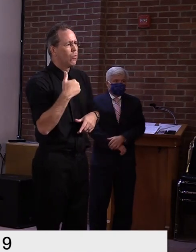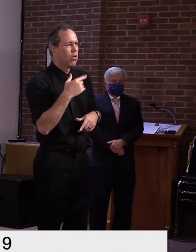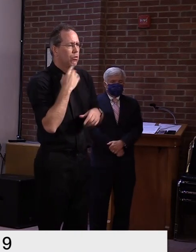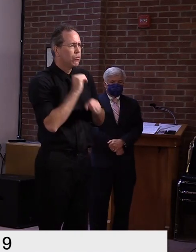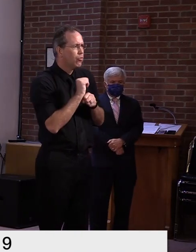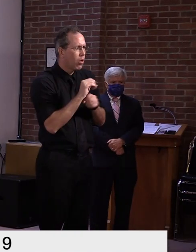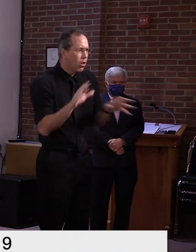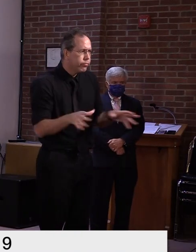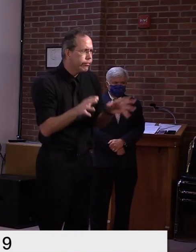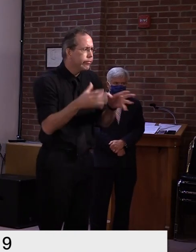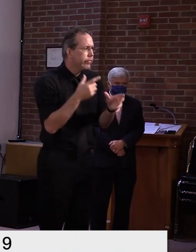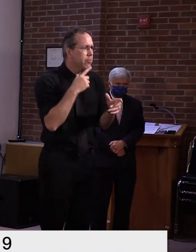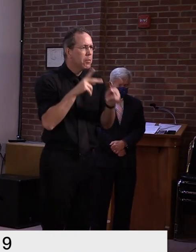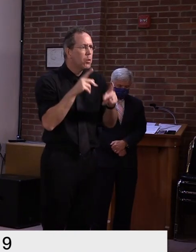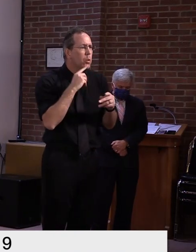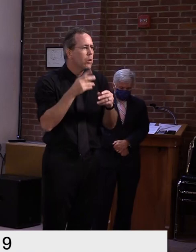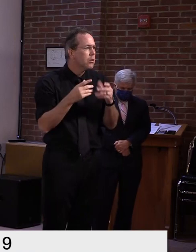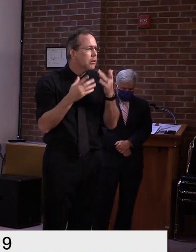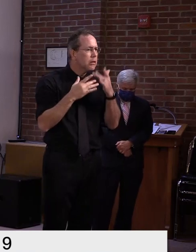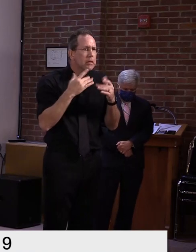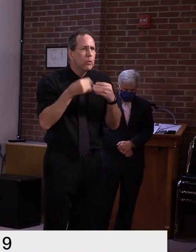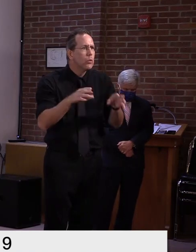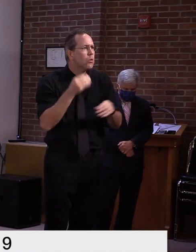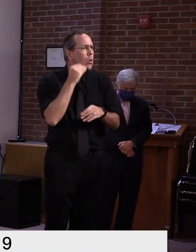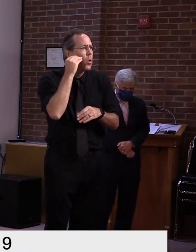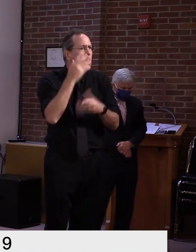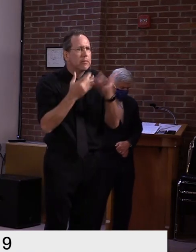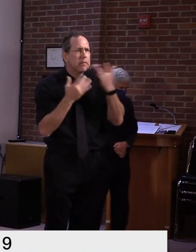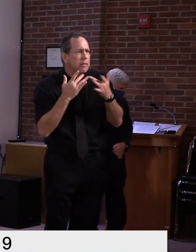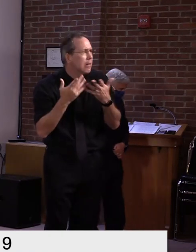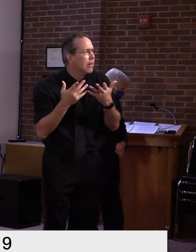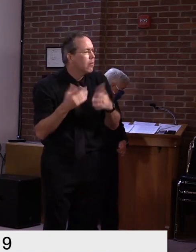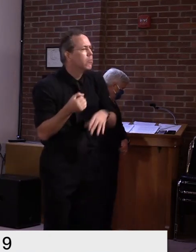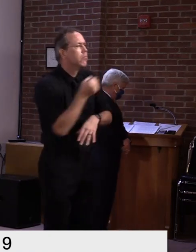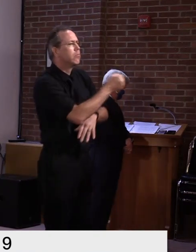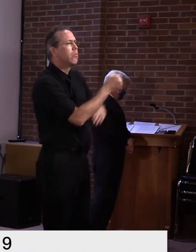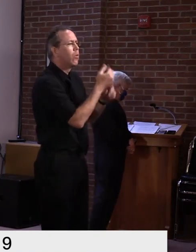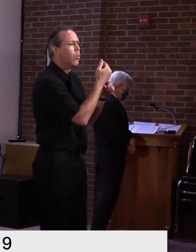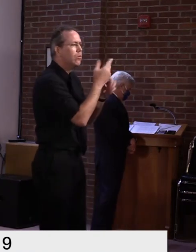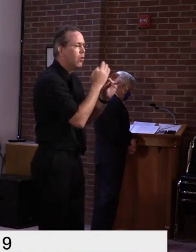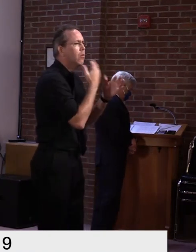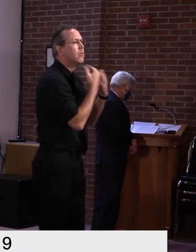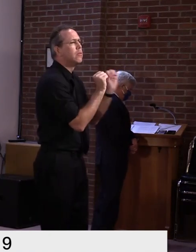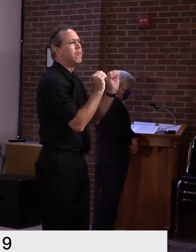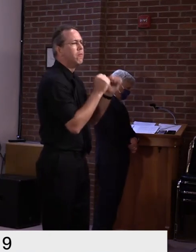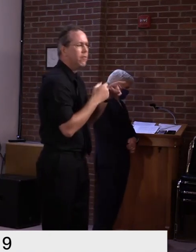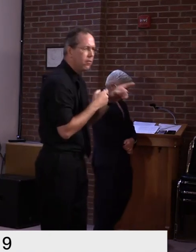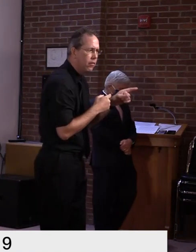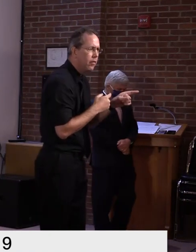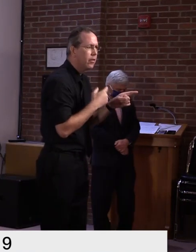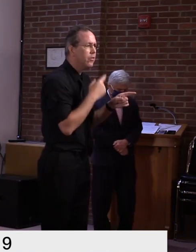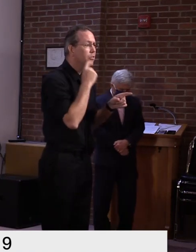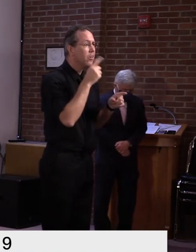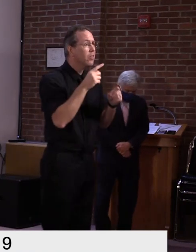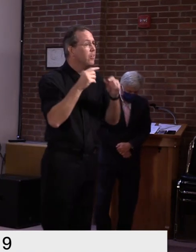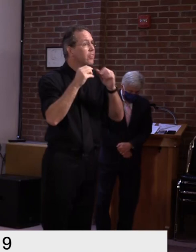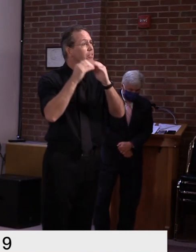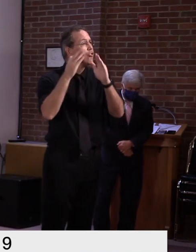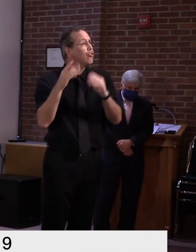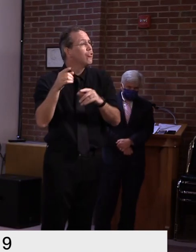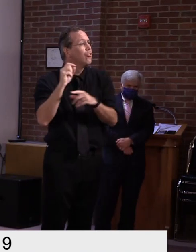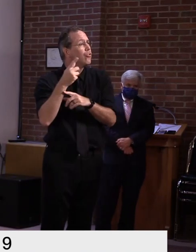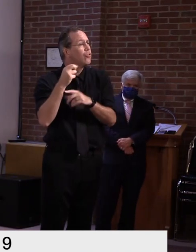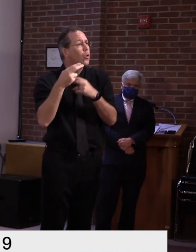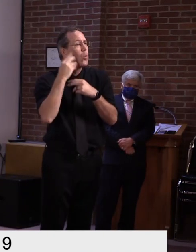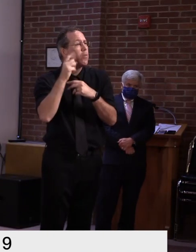Vermonters safe during the pandemic, and part of that is relocating folks to various places around the state, and sometimes that